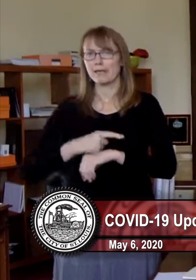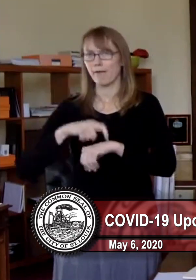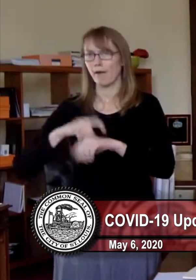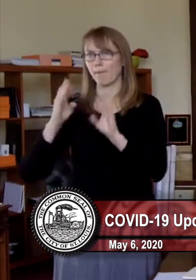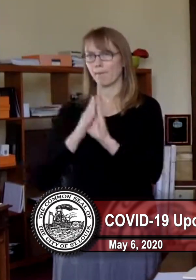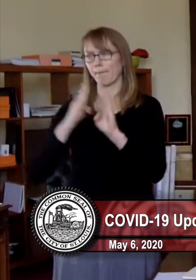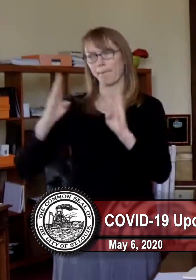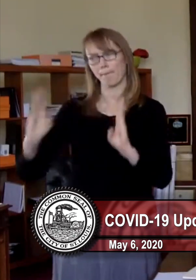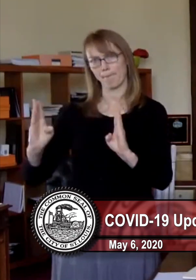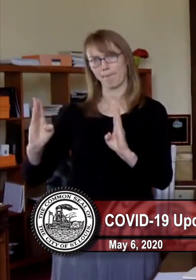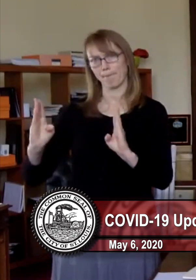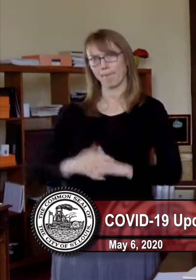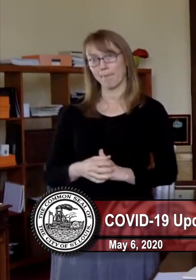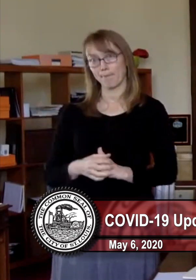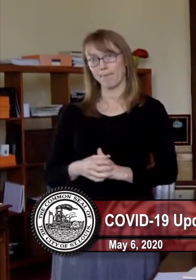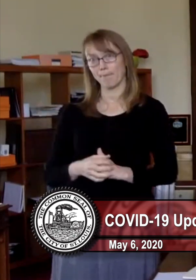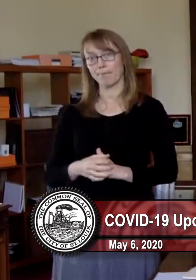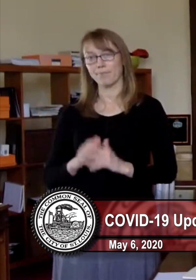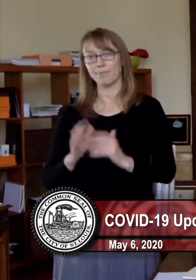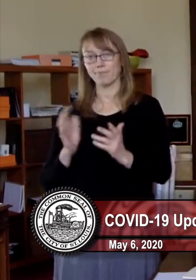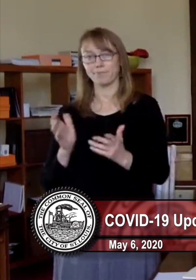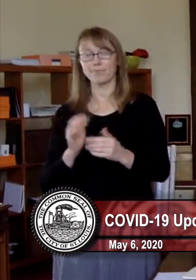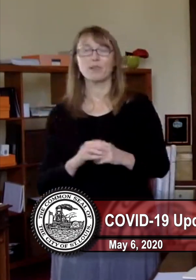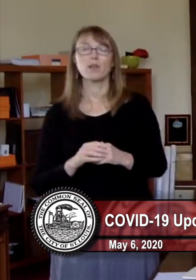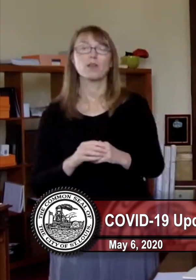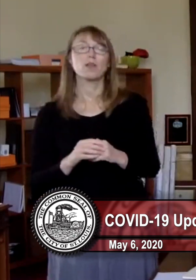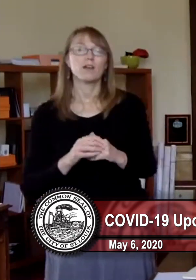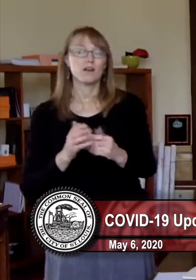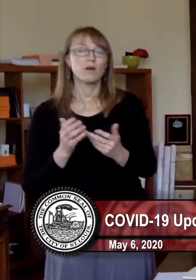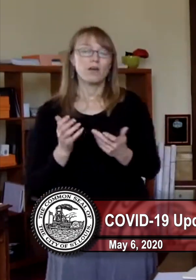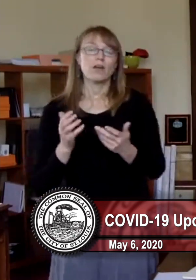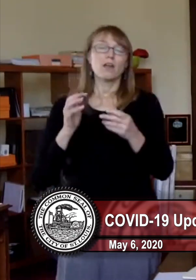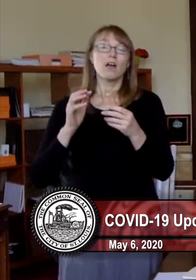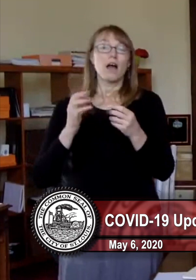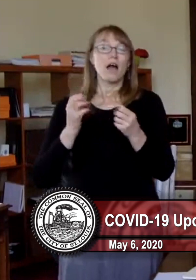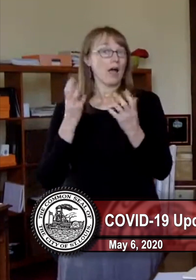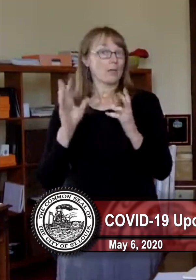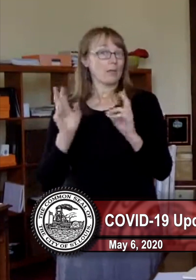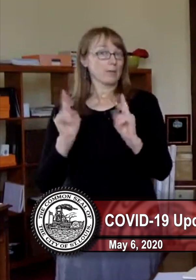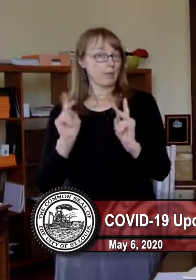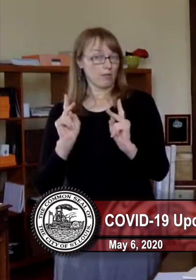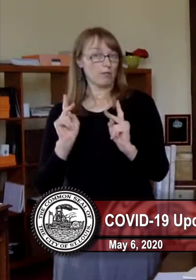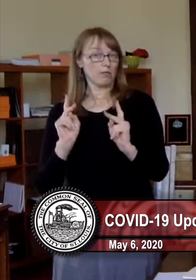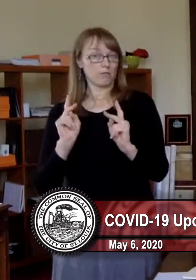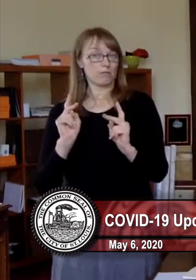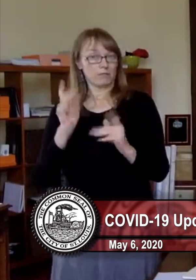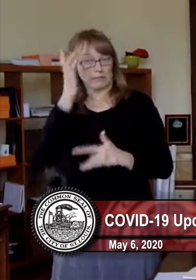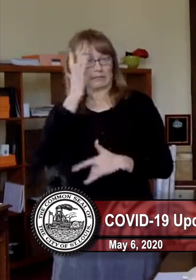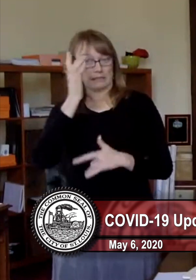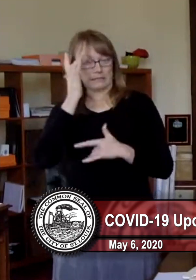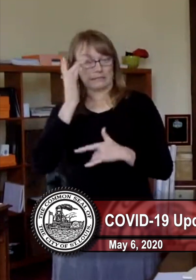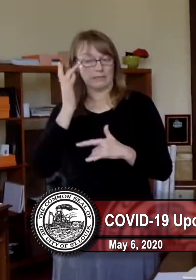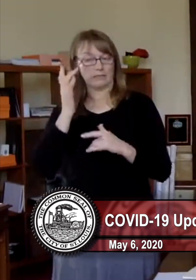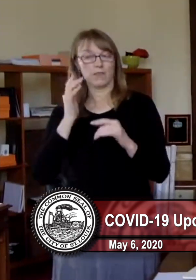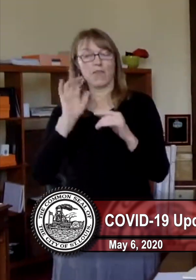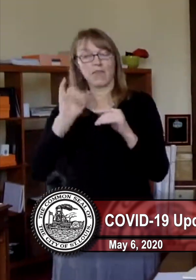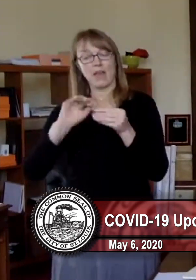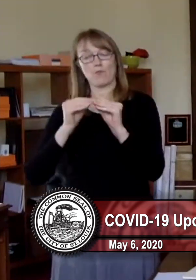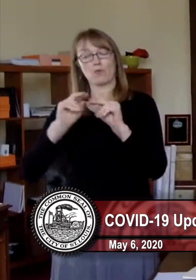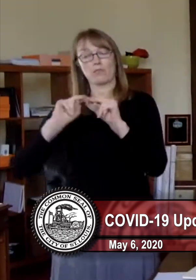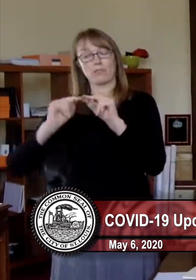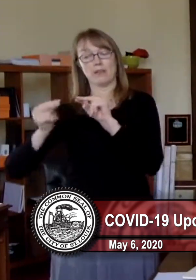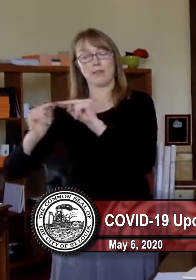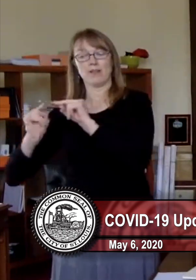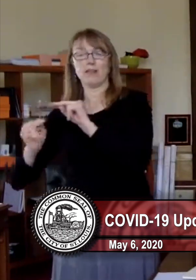what we know that cases is going down, and what it is the new cases identified each day. But